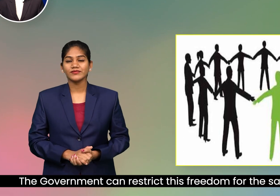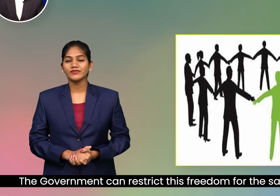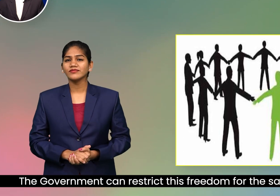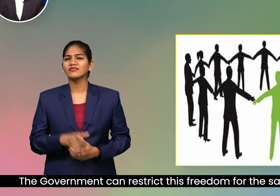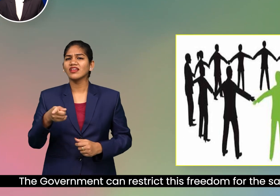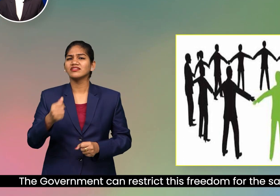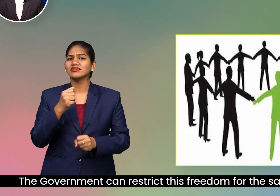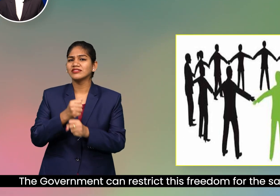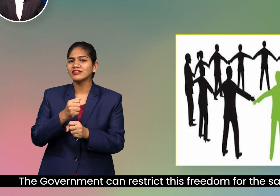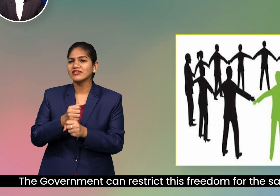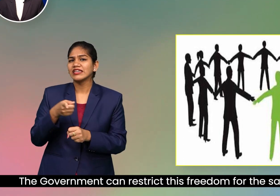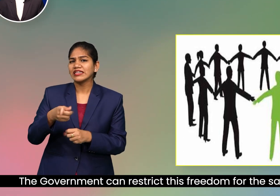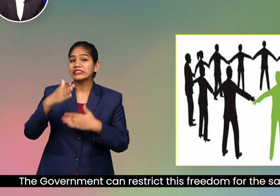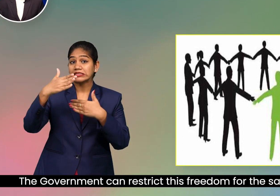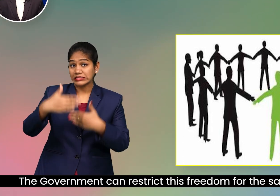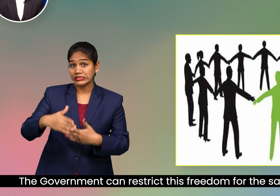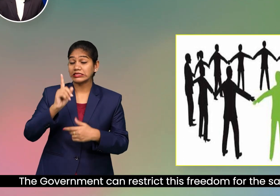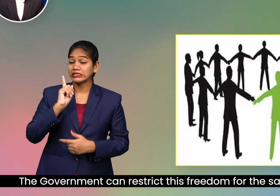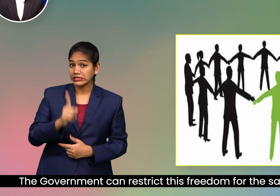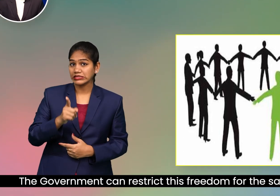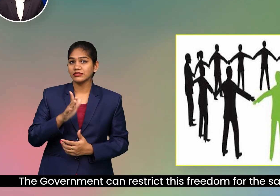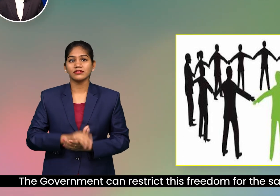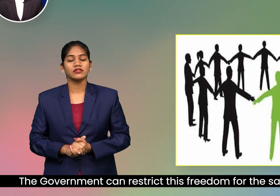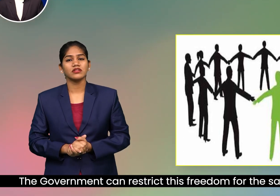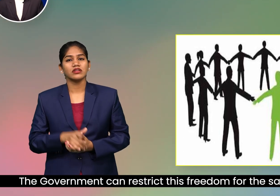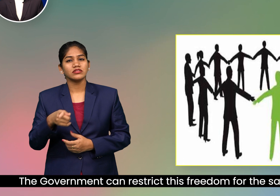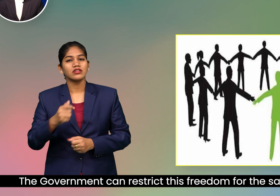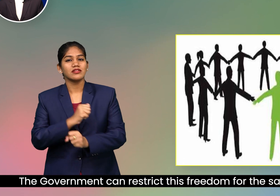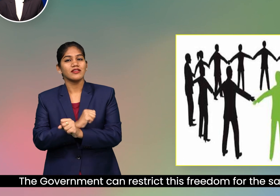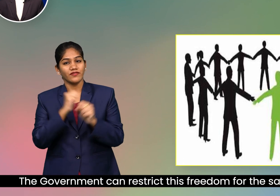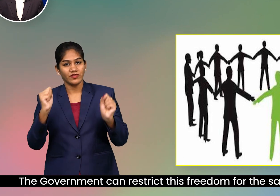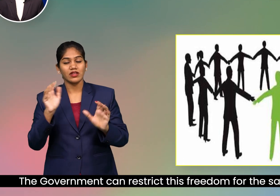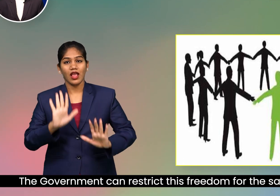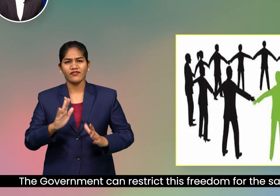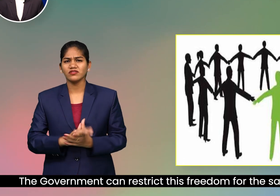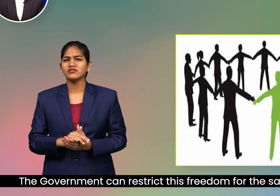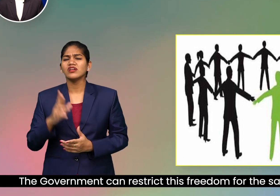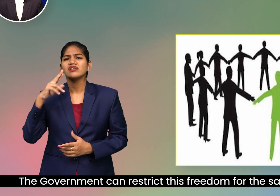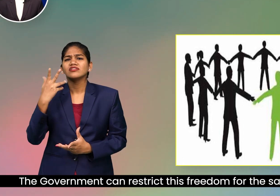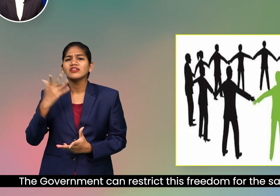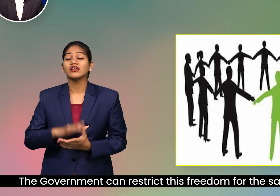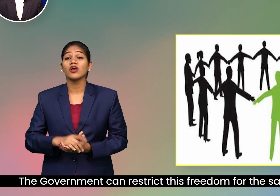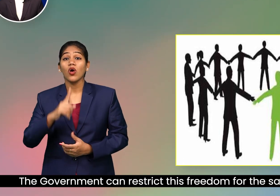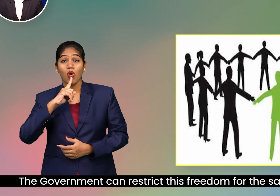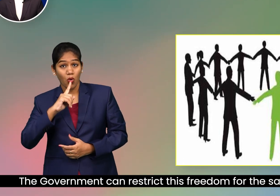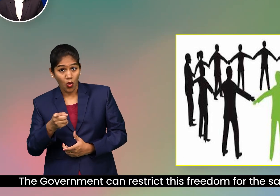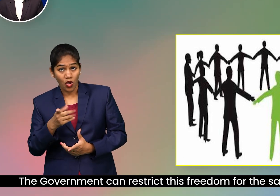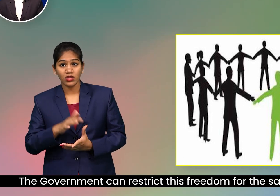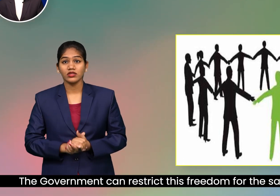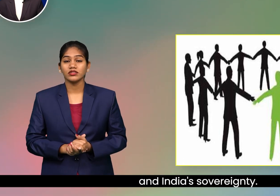The government can restrict this freedom for the sake of order, morality,